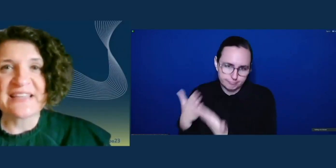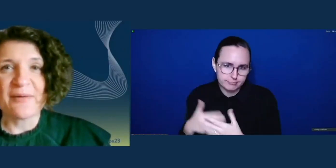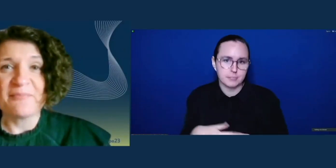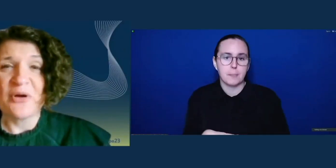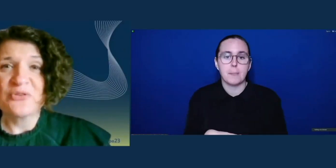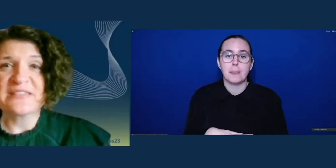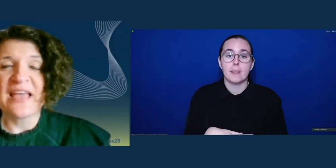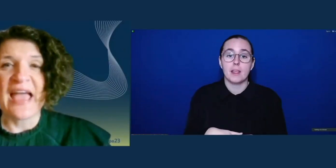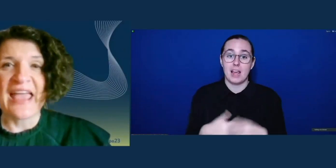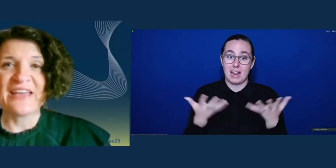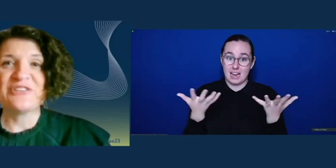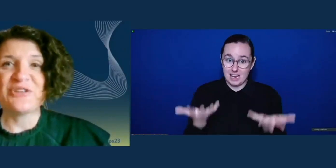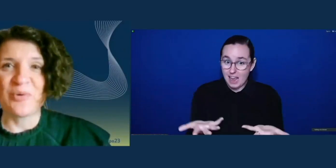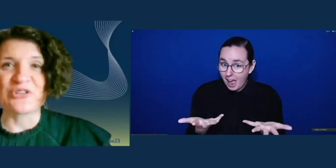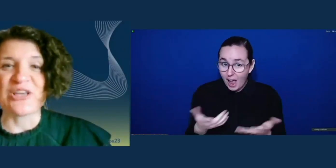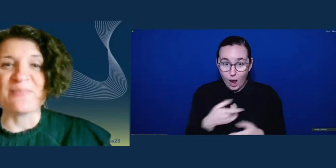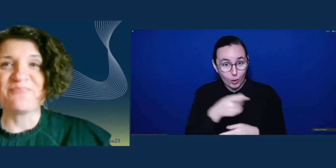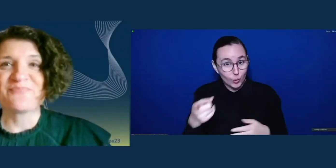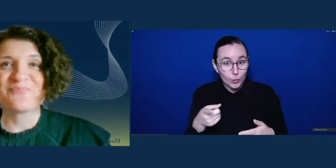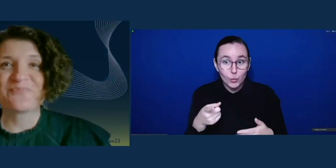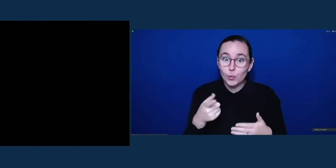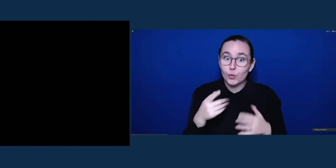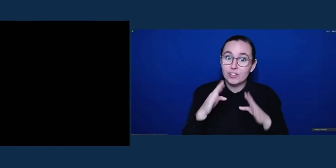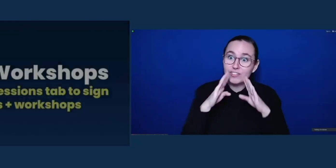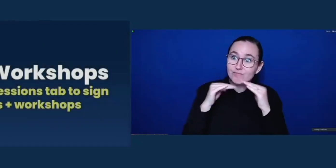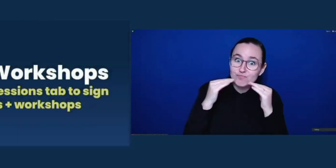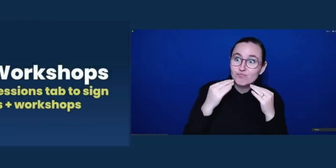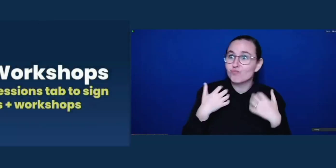EdTech demos and your workshop.